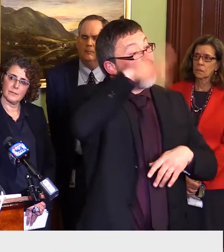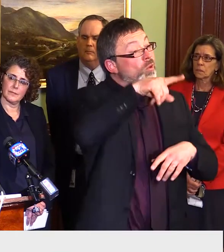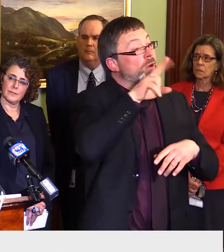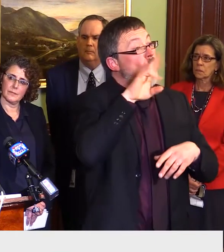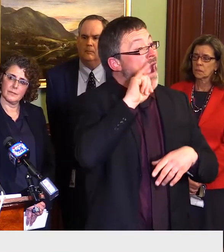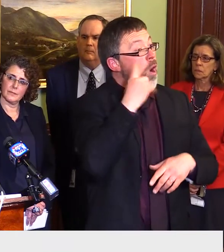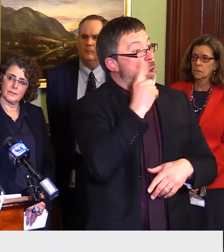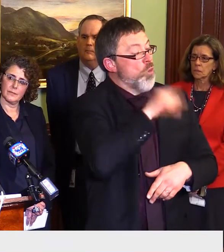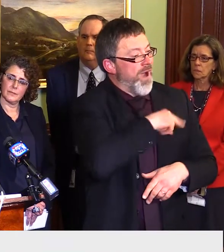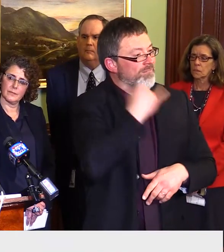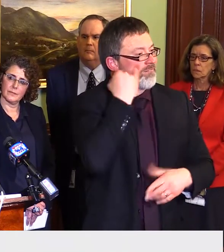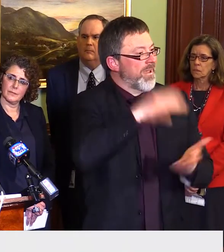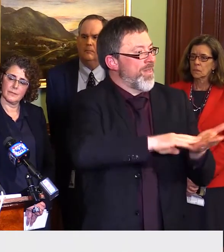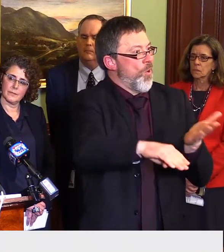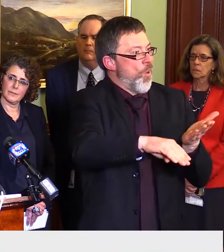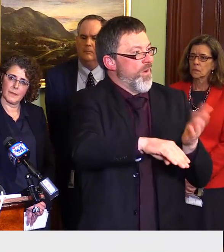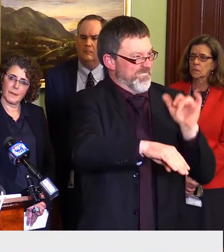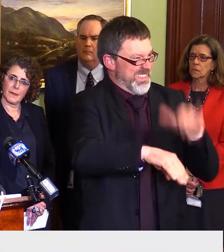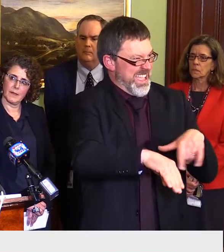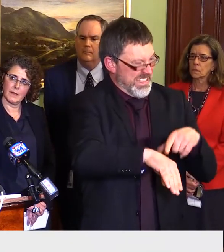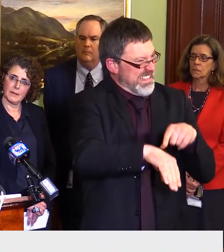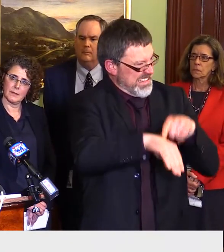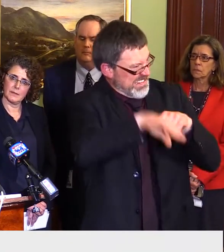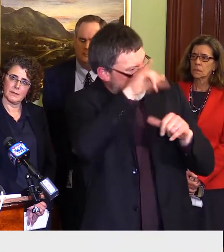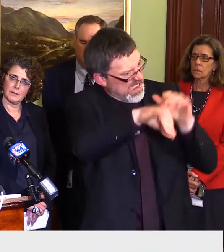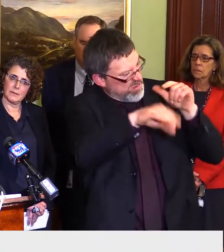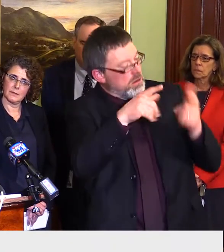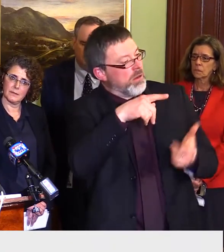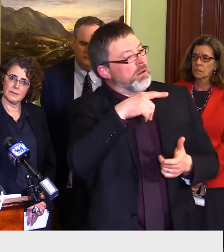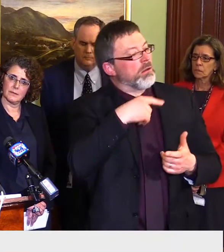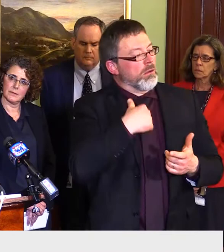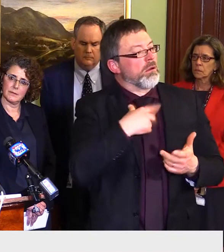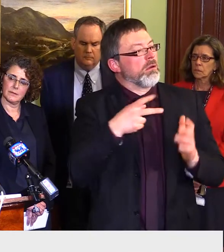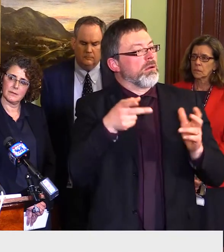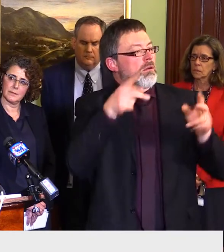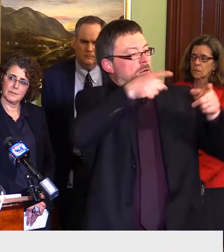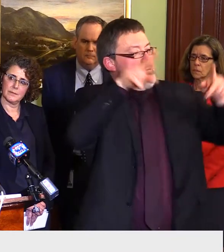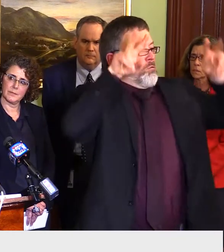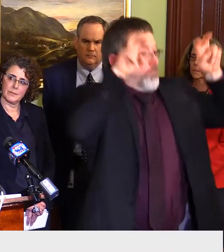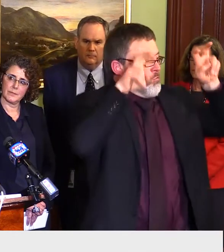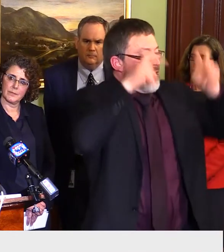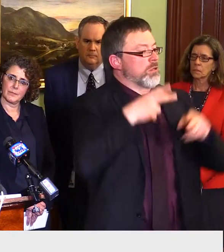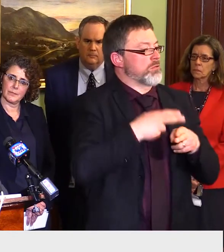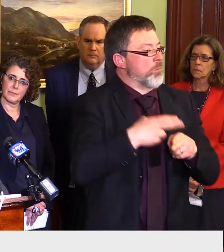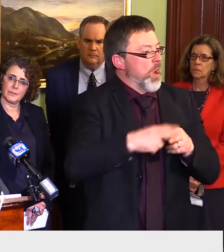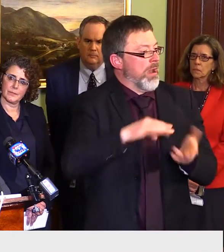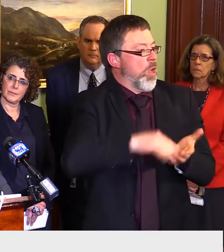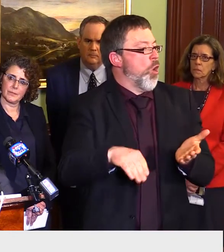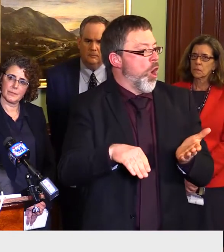we will be putting into place over the weekend and for next week.